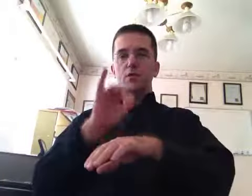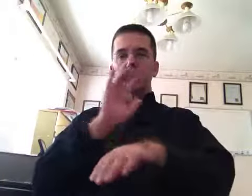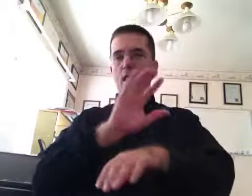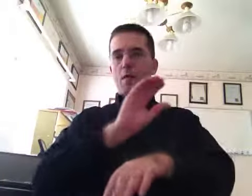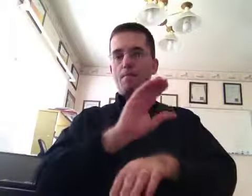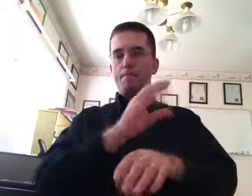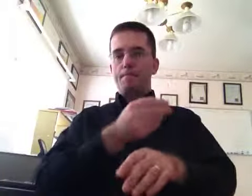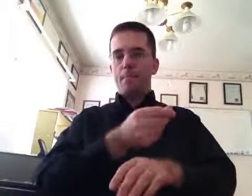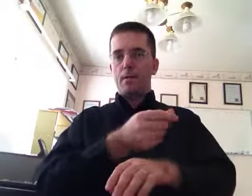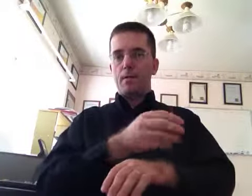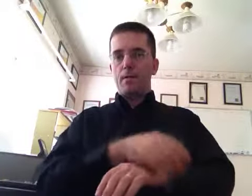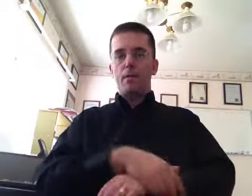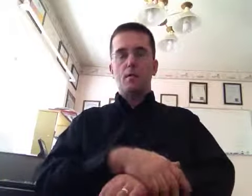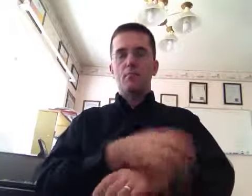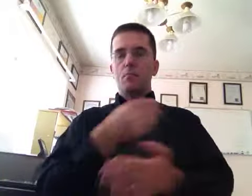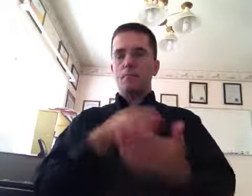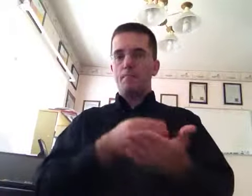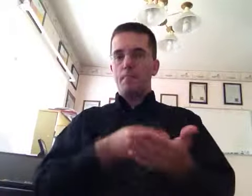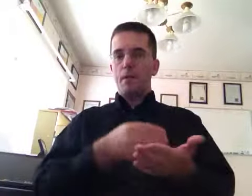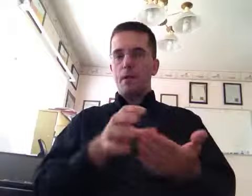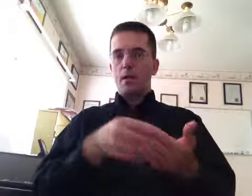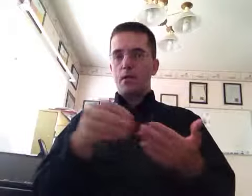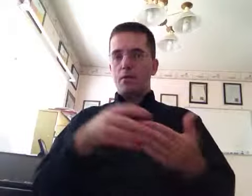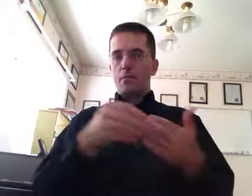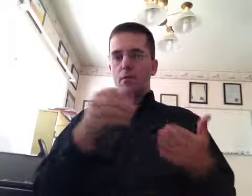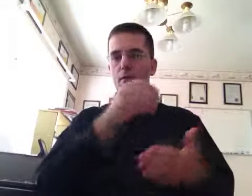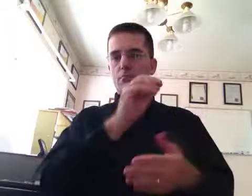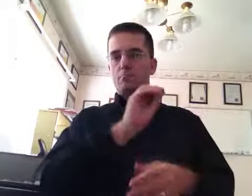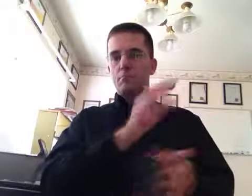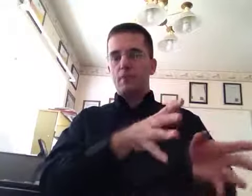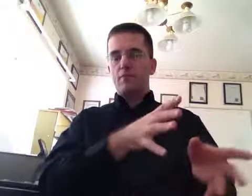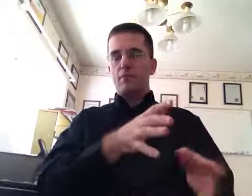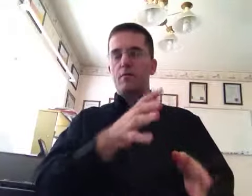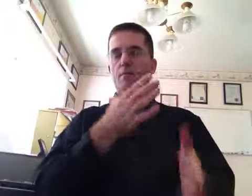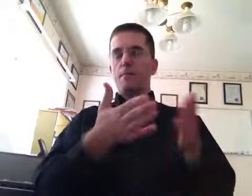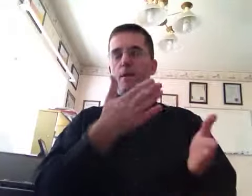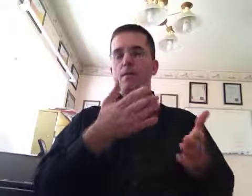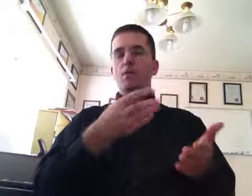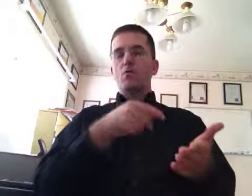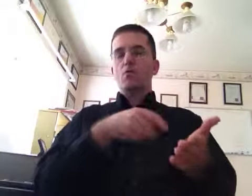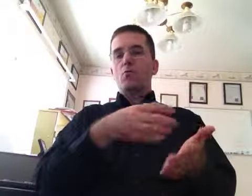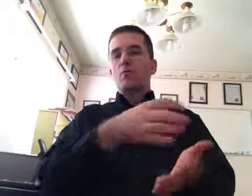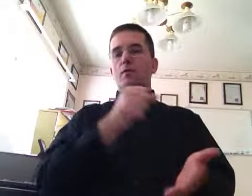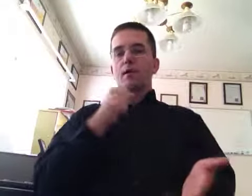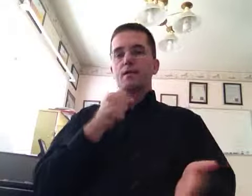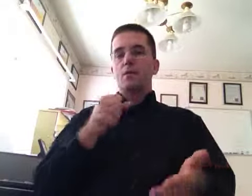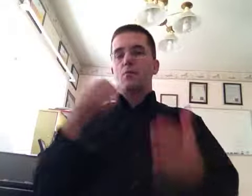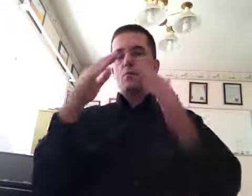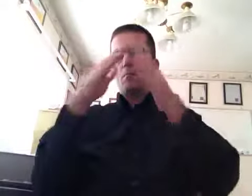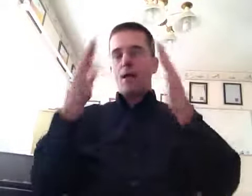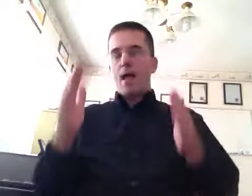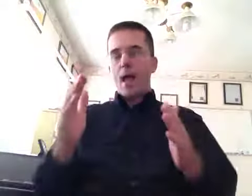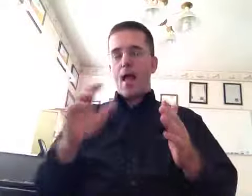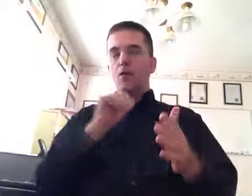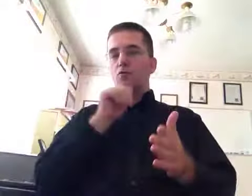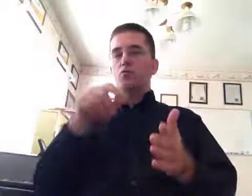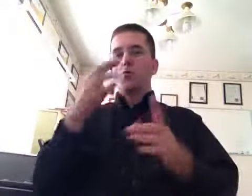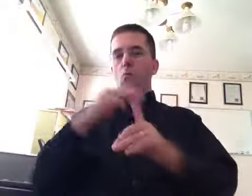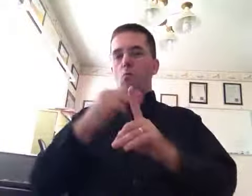Now, maybe later on you get married, maybe you buy a house, maybe you pull a little bit out and pay cash for a house. Okay. And then, but again,